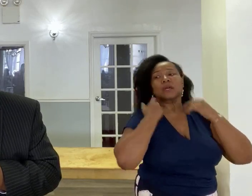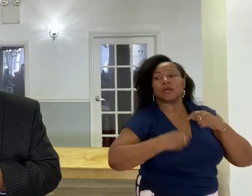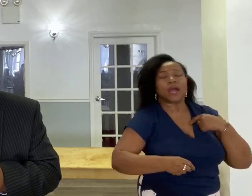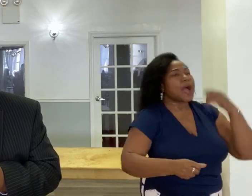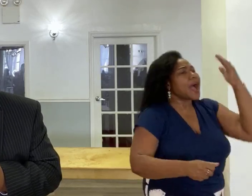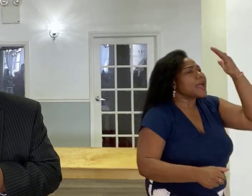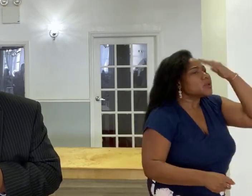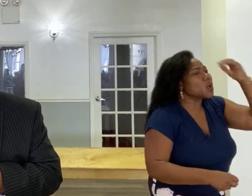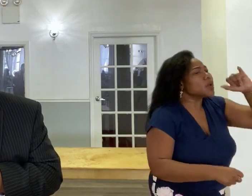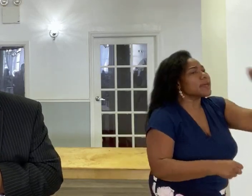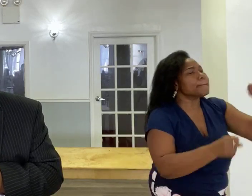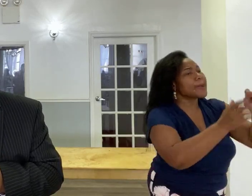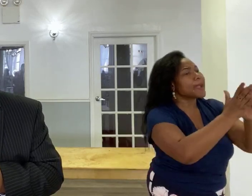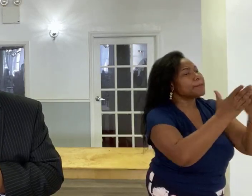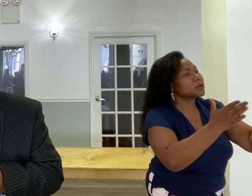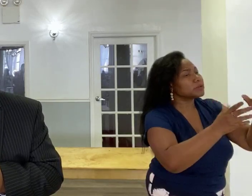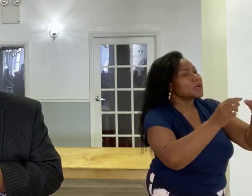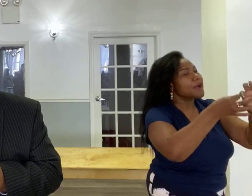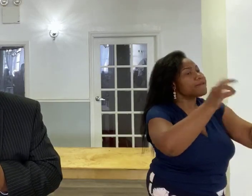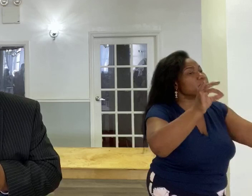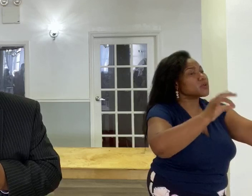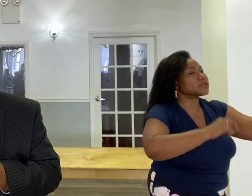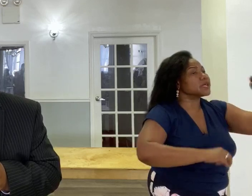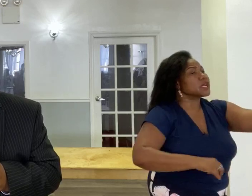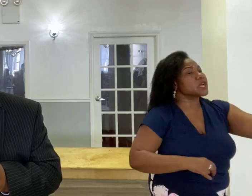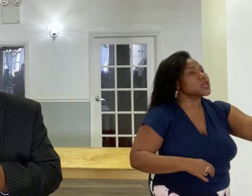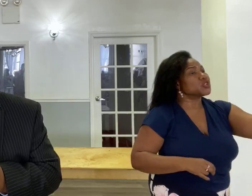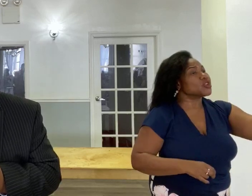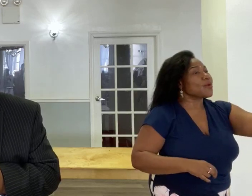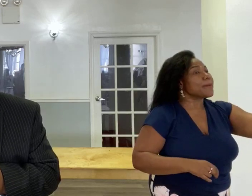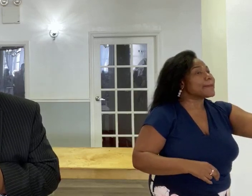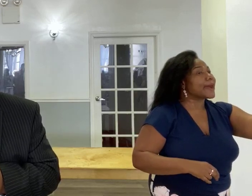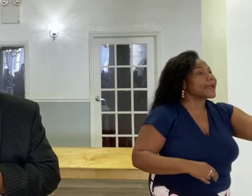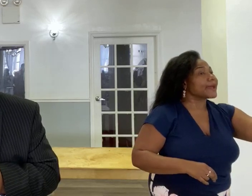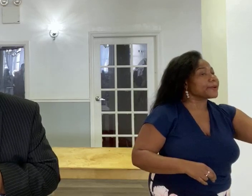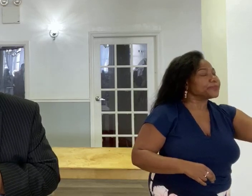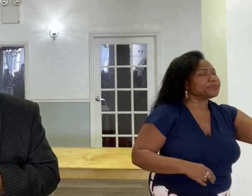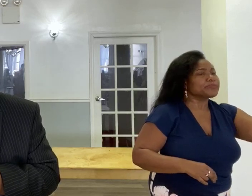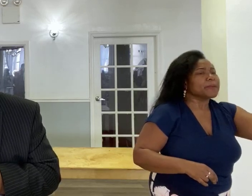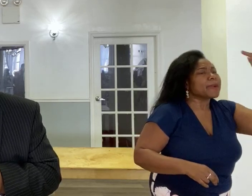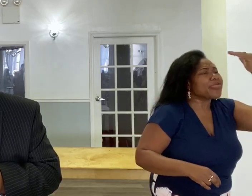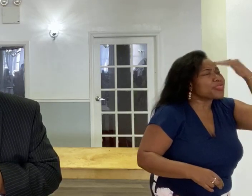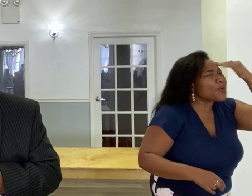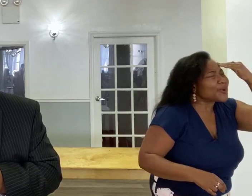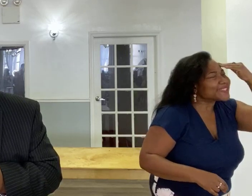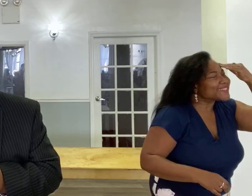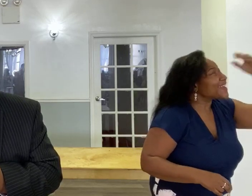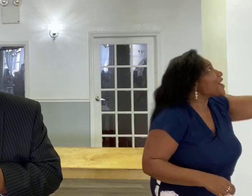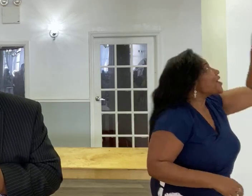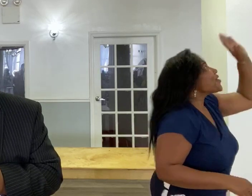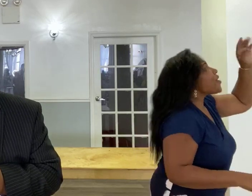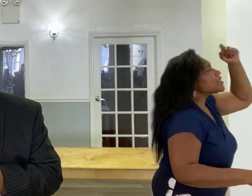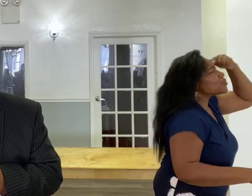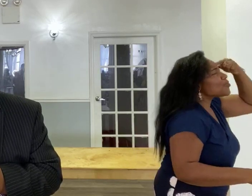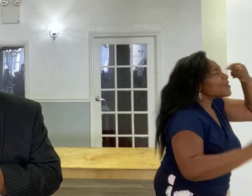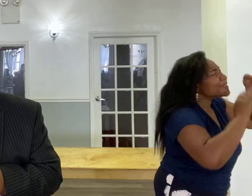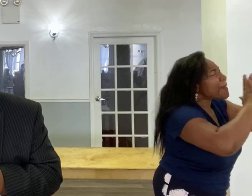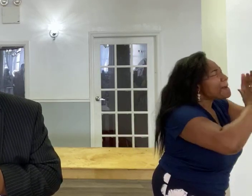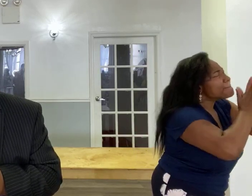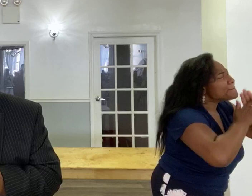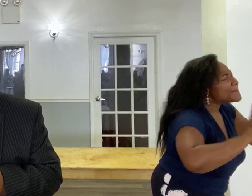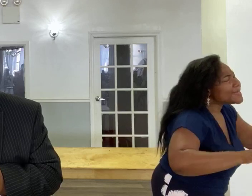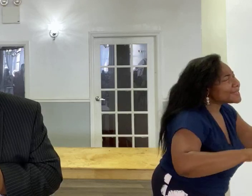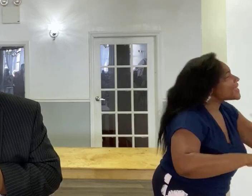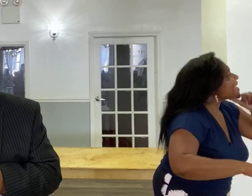the thoughts that I think towards you, saith the Lord. Thoughts of peace and not of